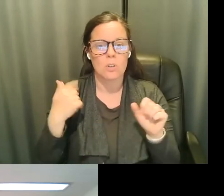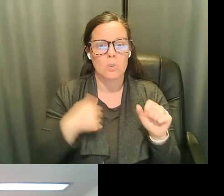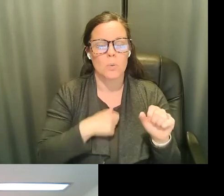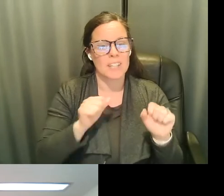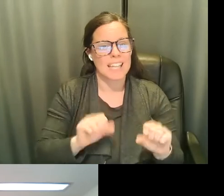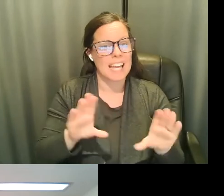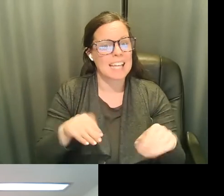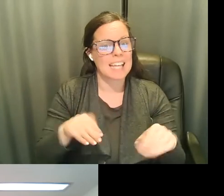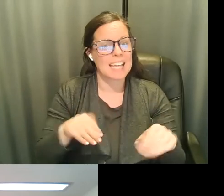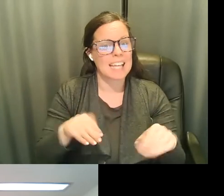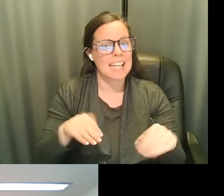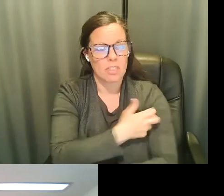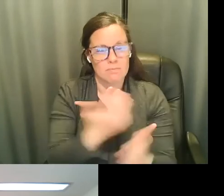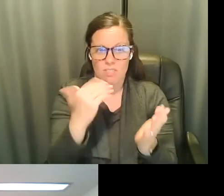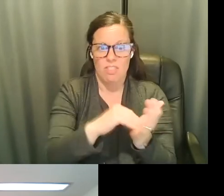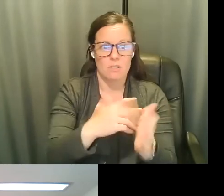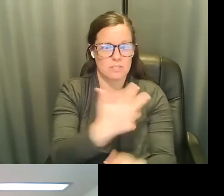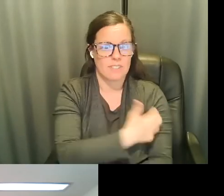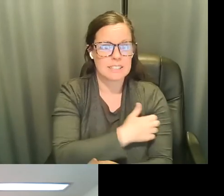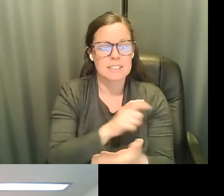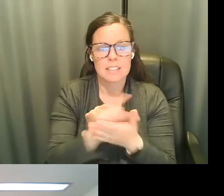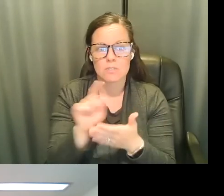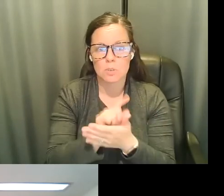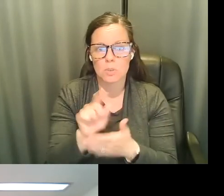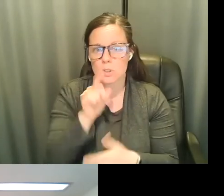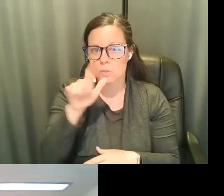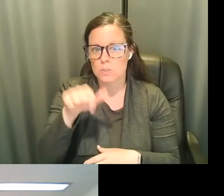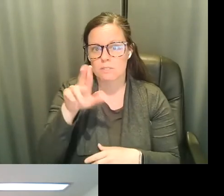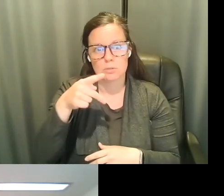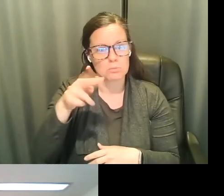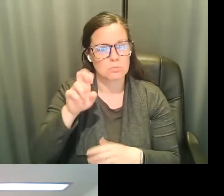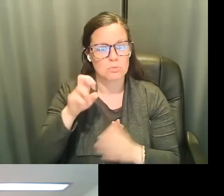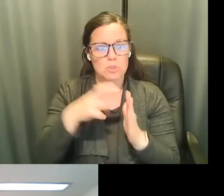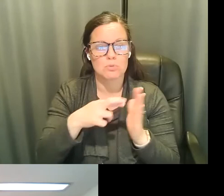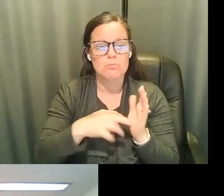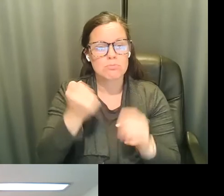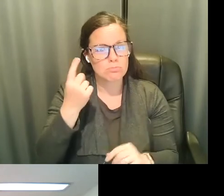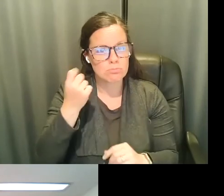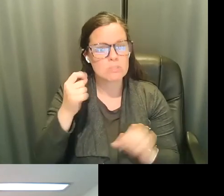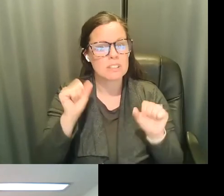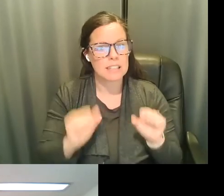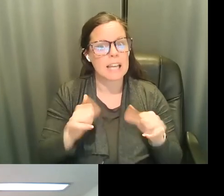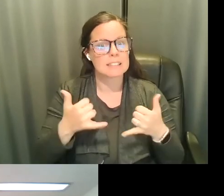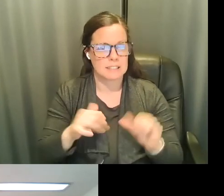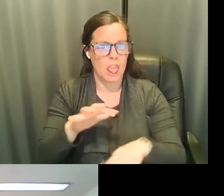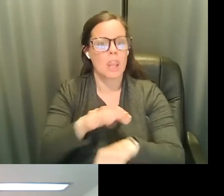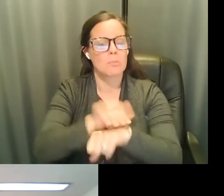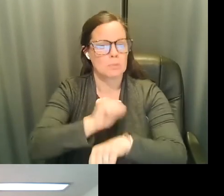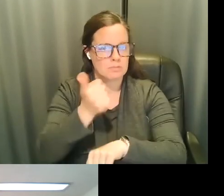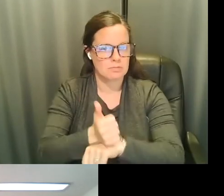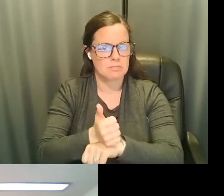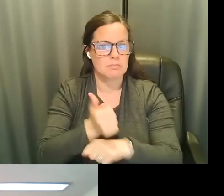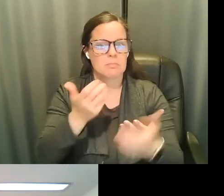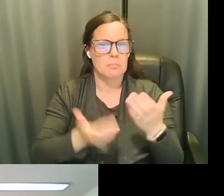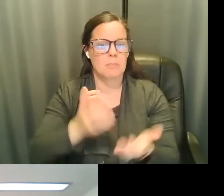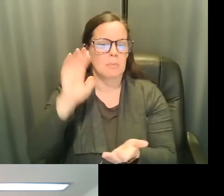of vaccines a week. You don't need to pre-register. However, you can still make an appointment, and that might reduce